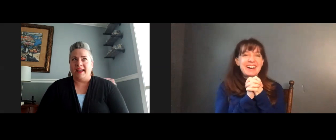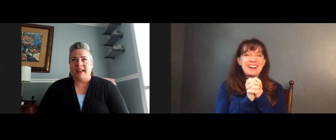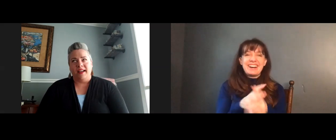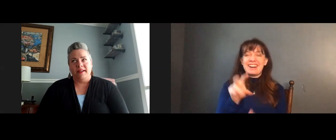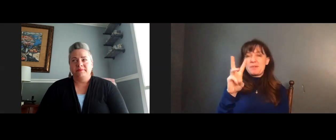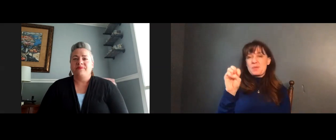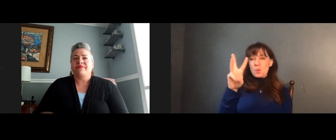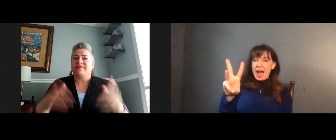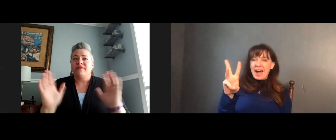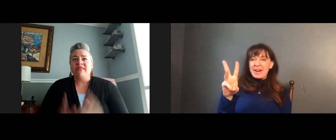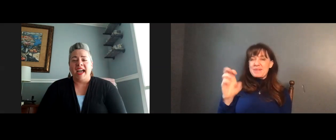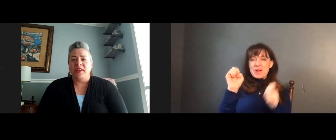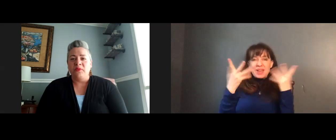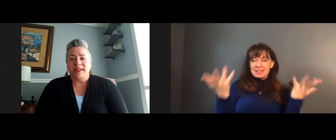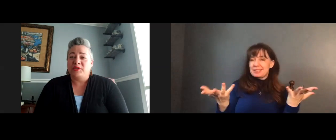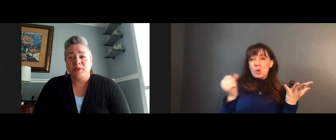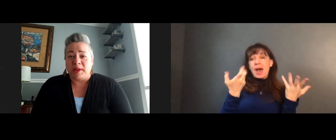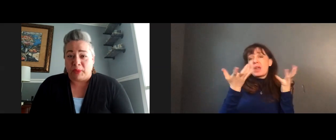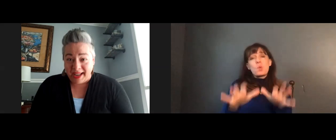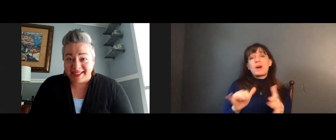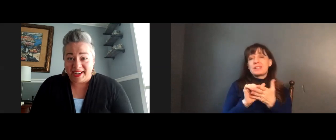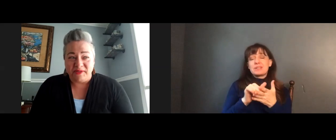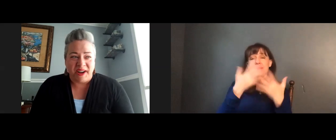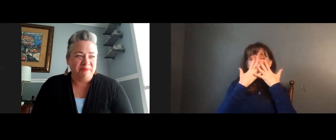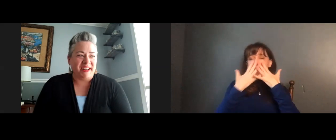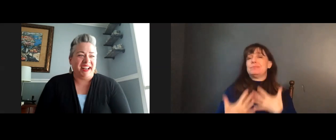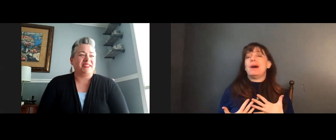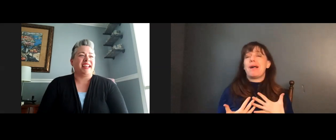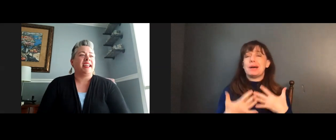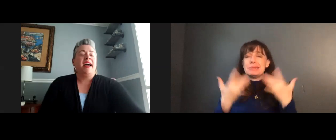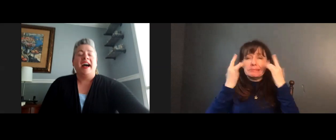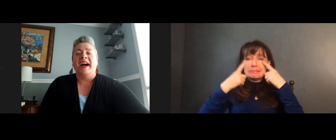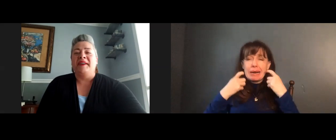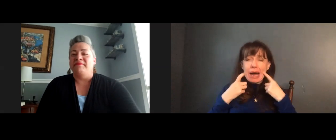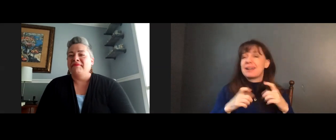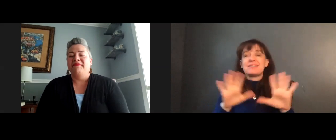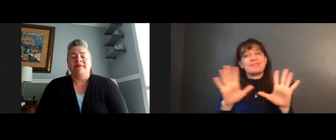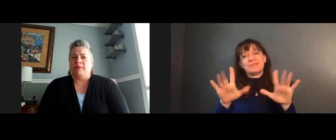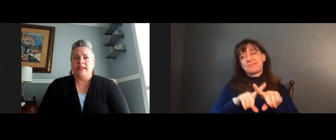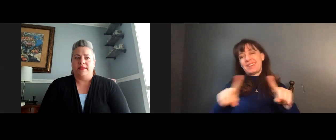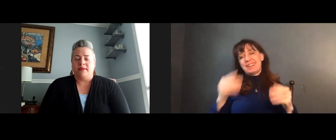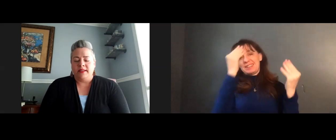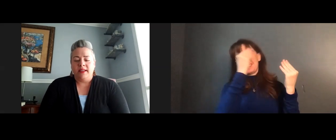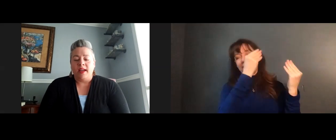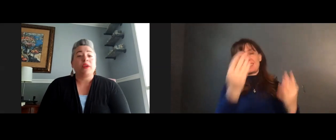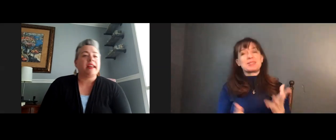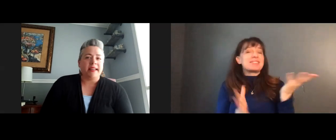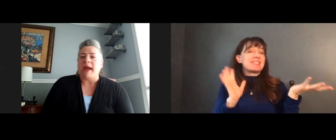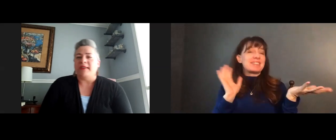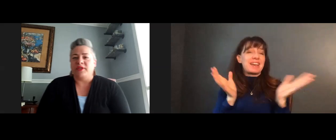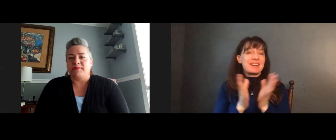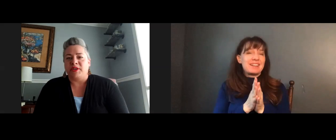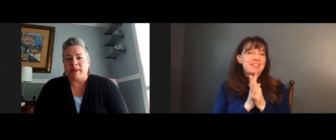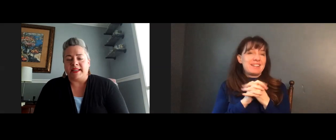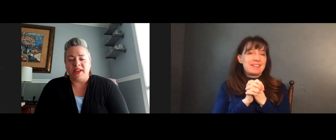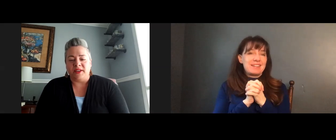okay um i don't wanted to depress anyone but i was like um no please don't and we're gonna get